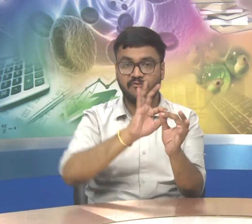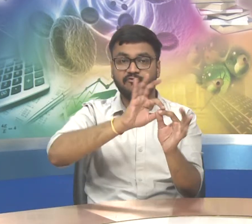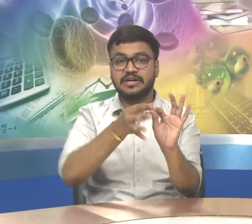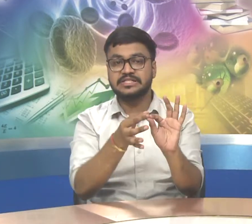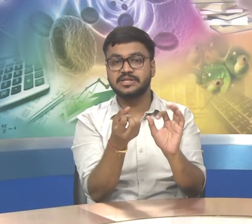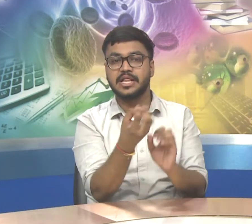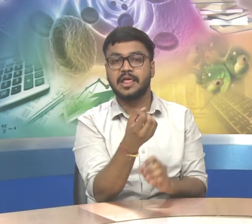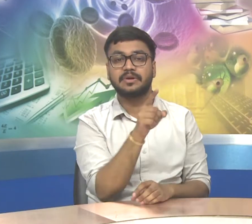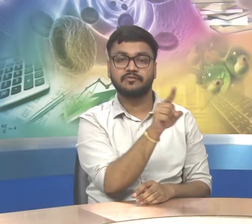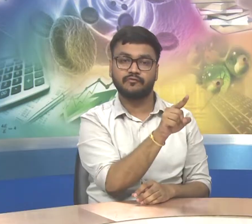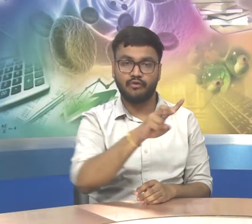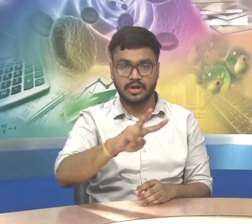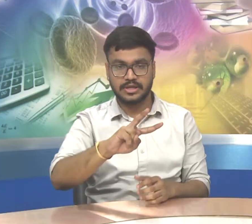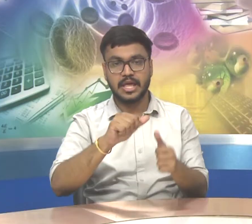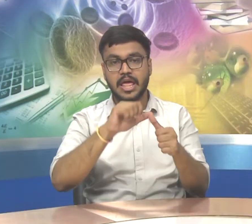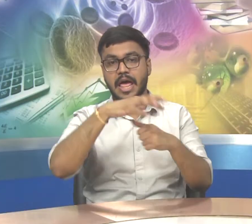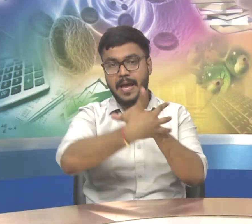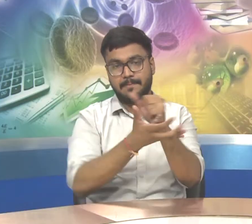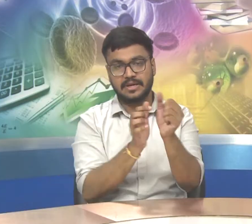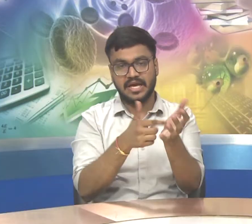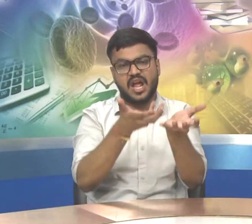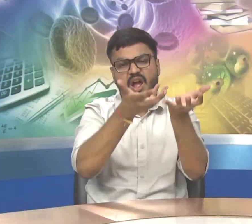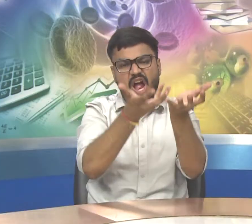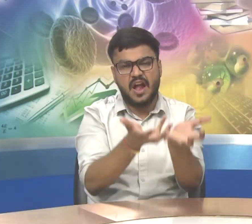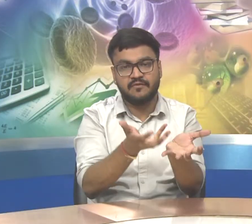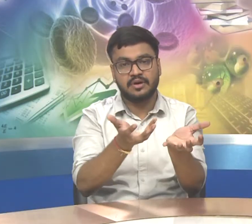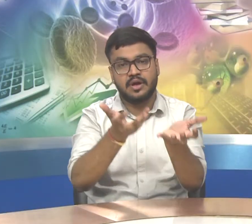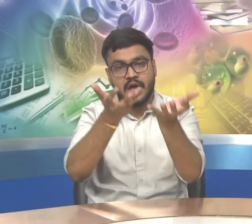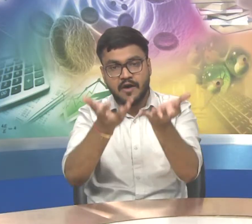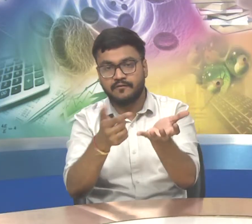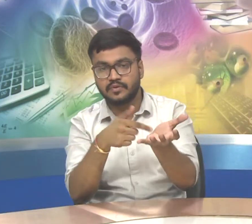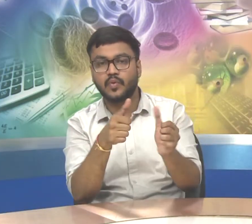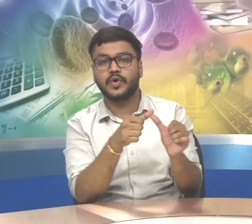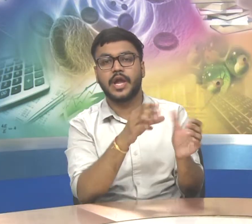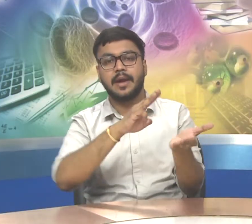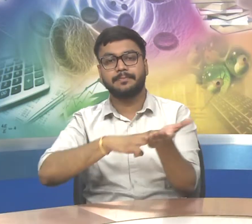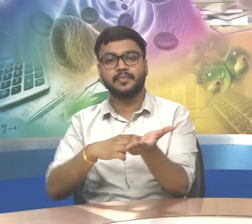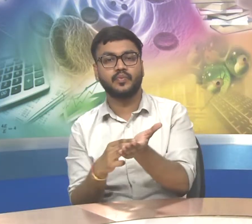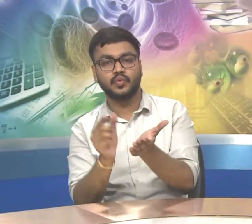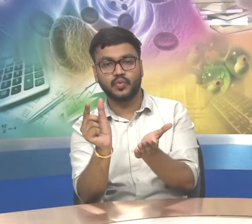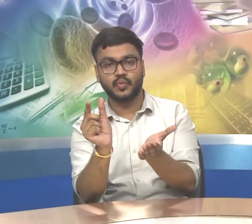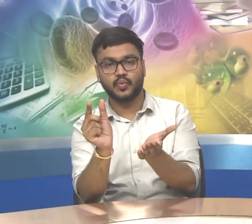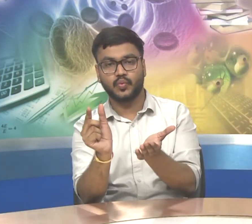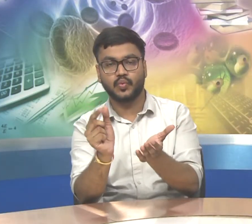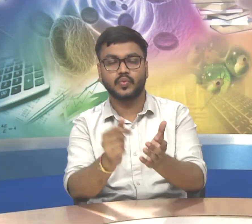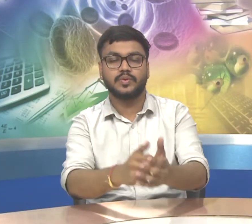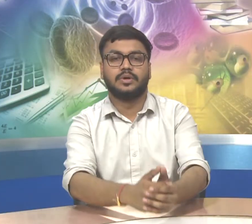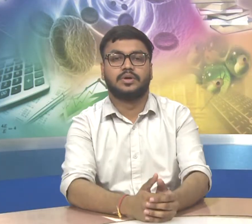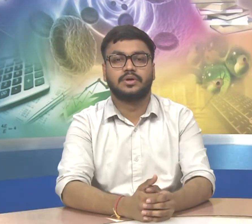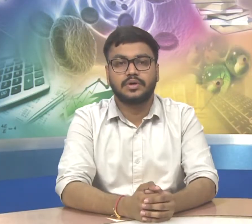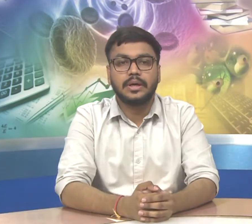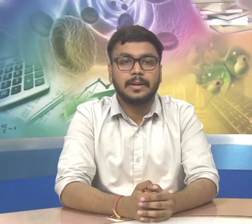unit, which is, in short, we can call it AMU.